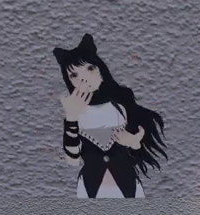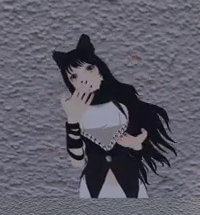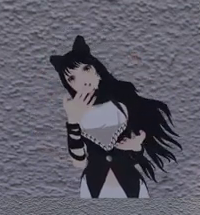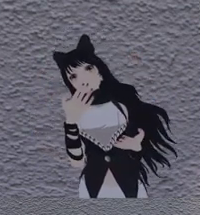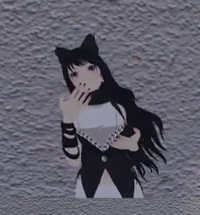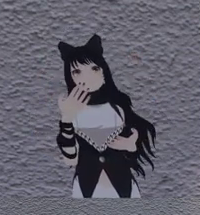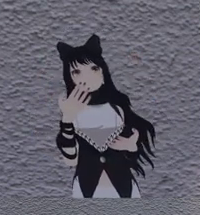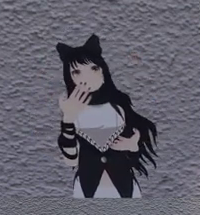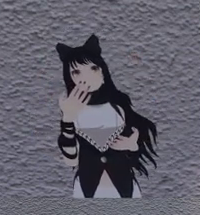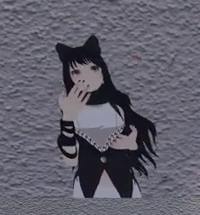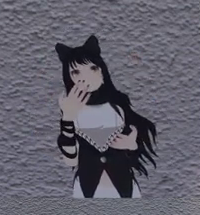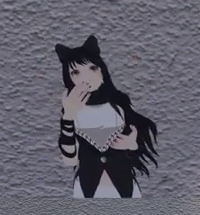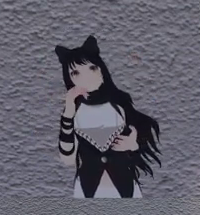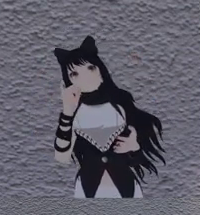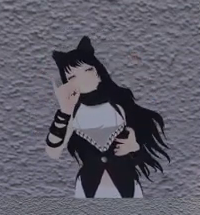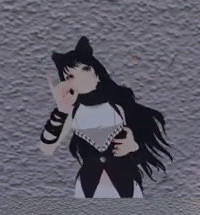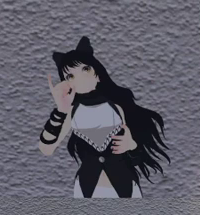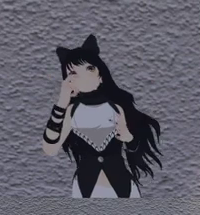So it's just like,